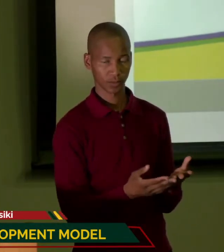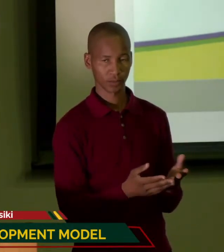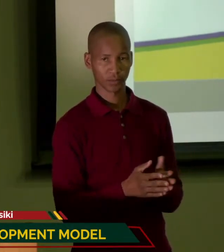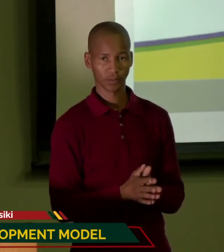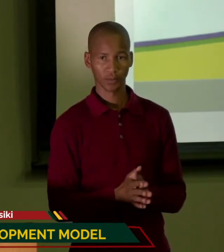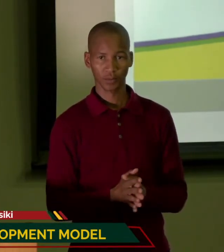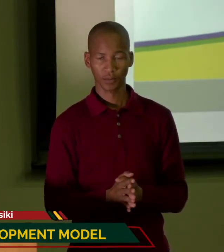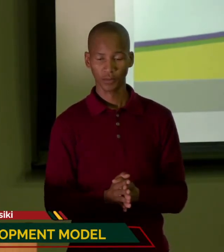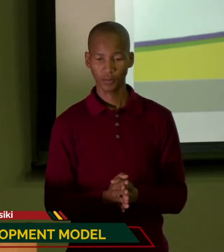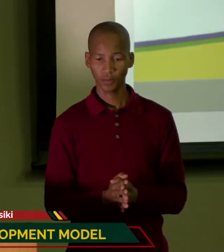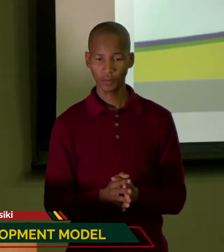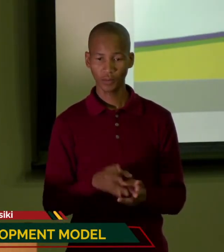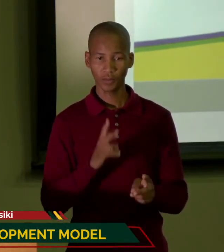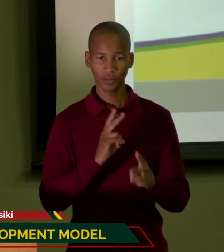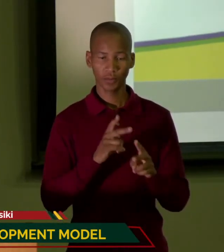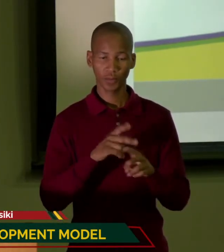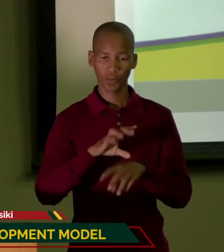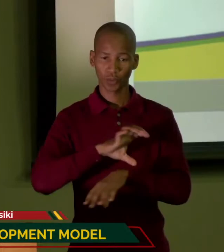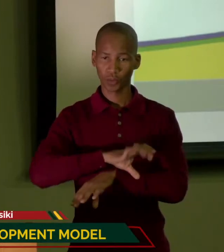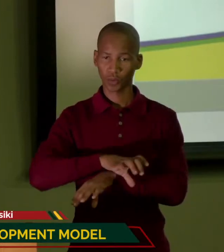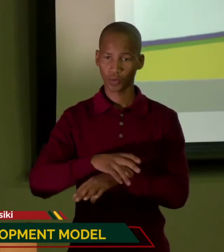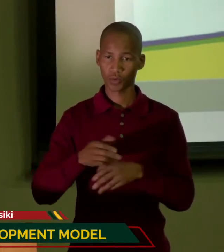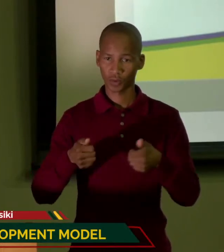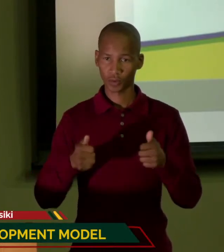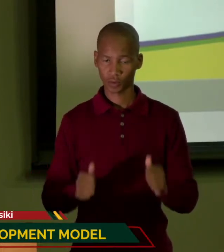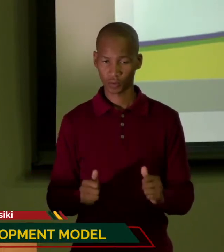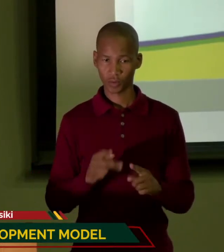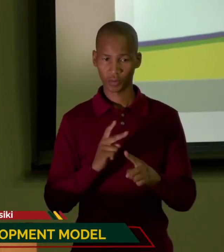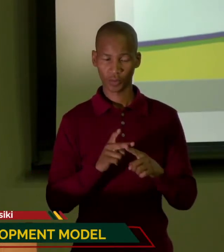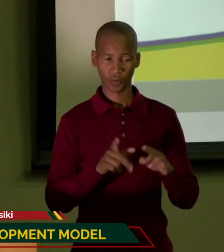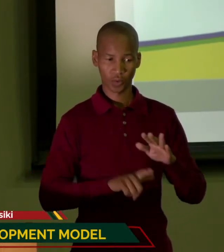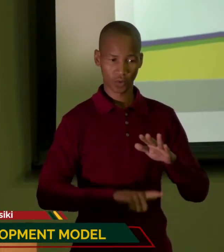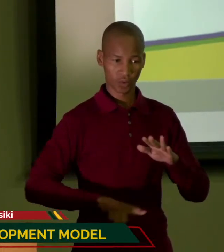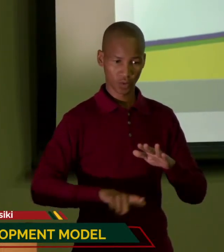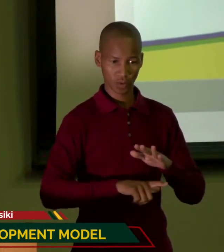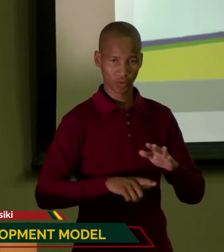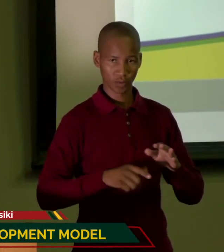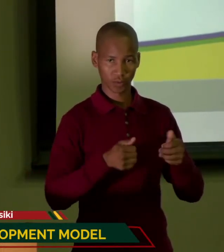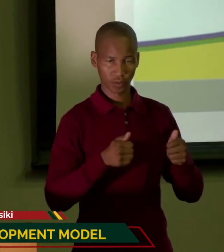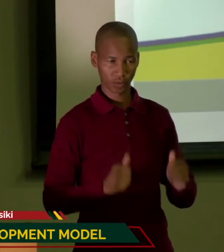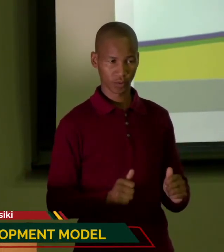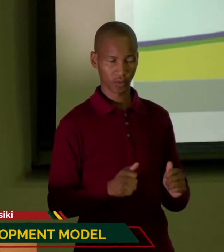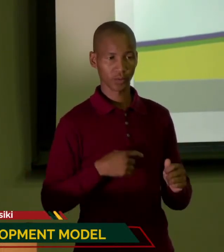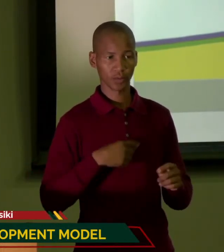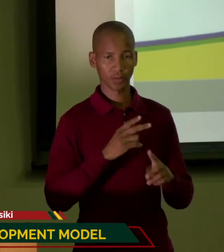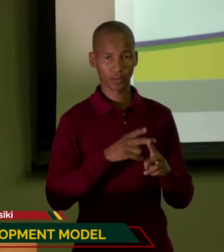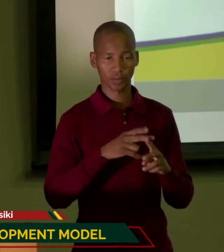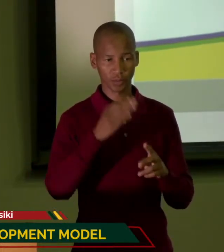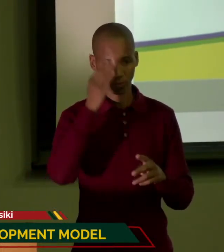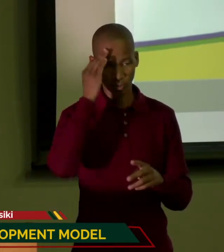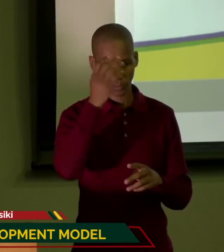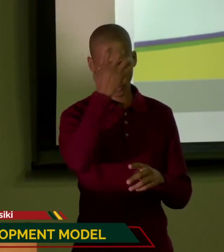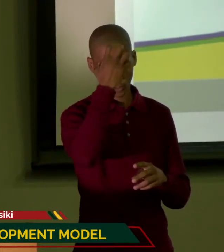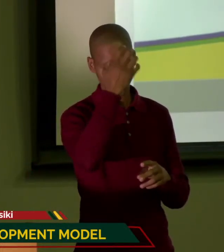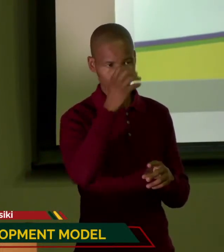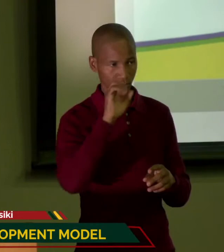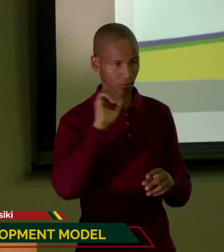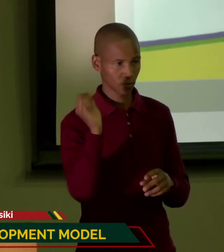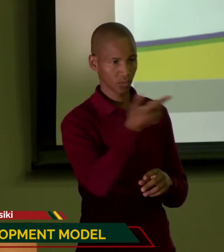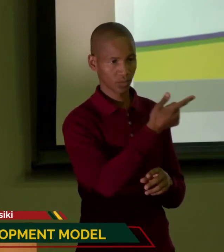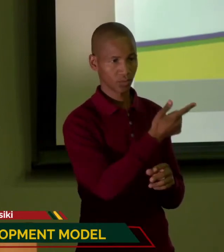u-provincial chair no-local chair. Inkosi zonke. Up